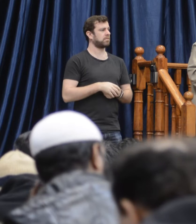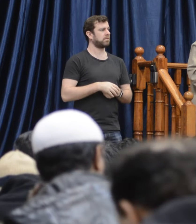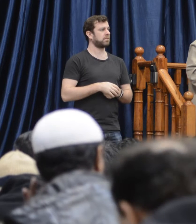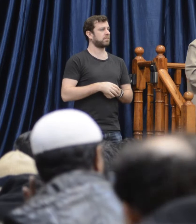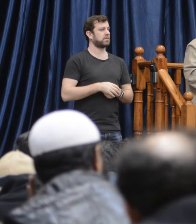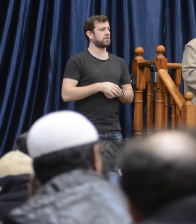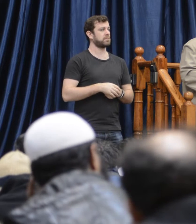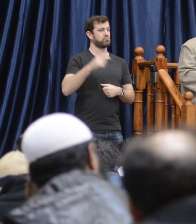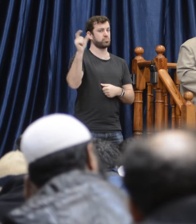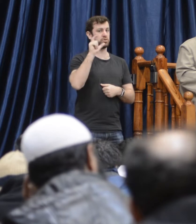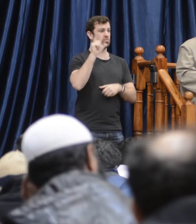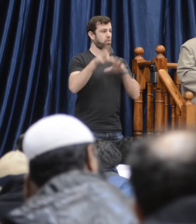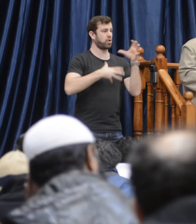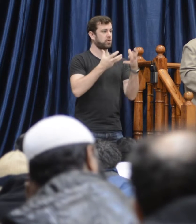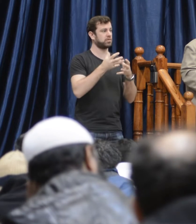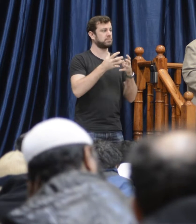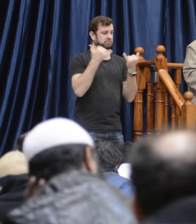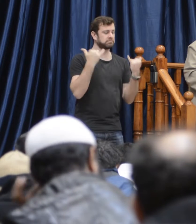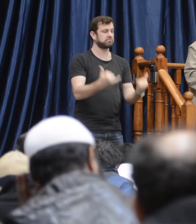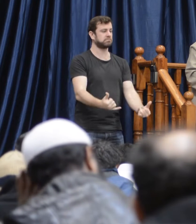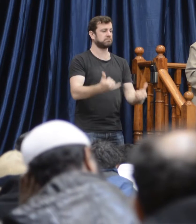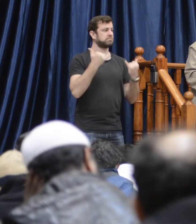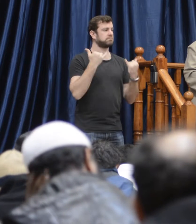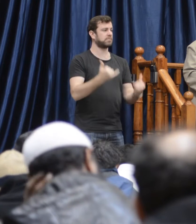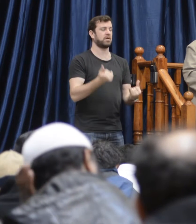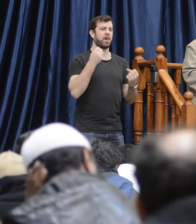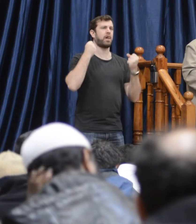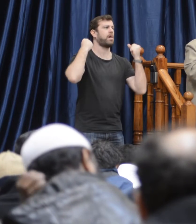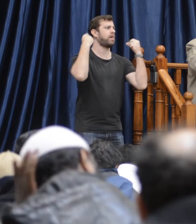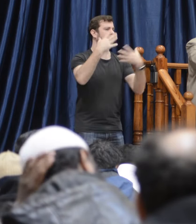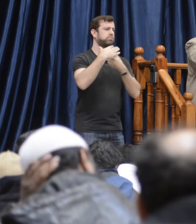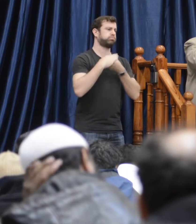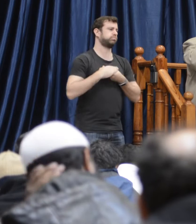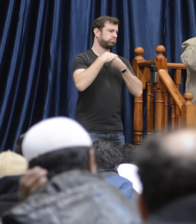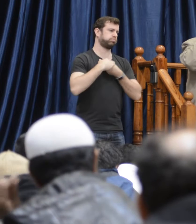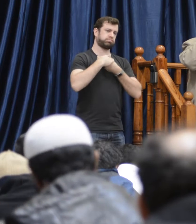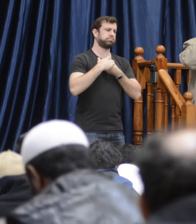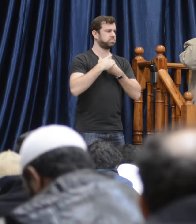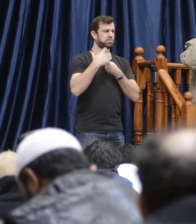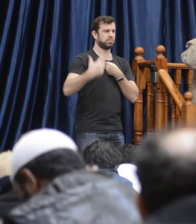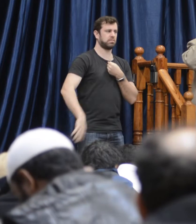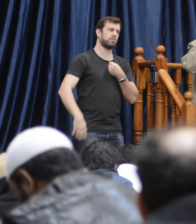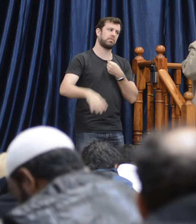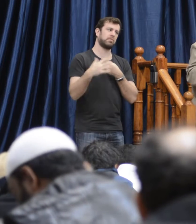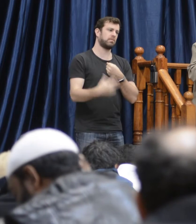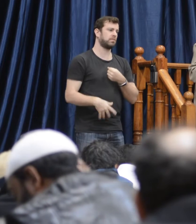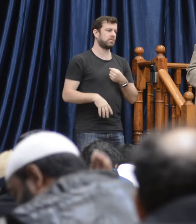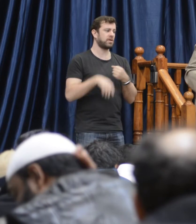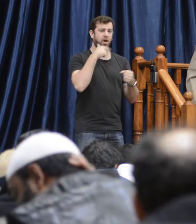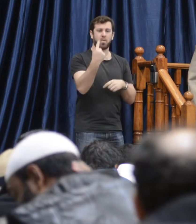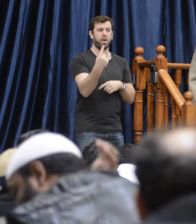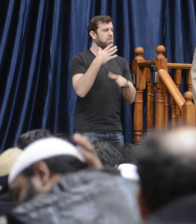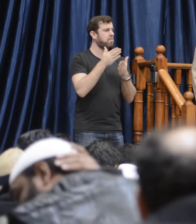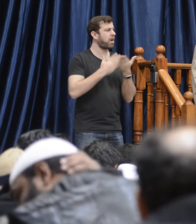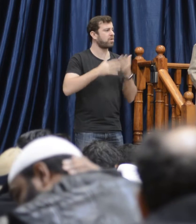Muslim world today, we find ourselves under tremendous pressure. And it is coming to us not in one part